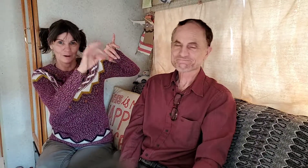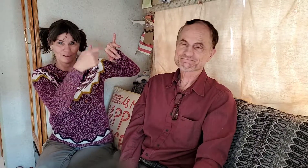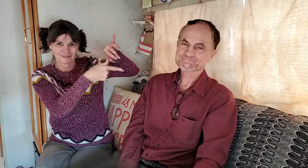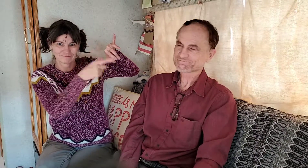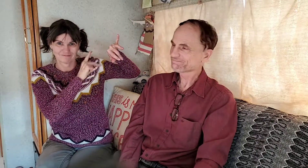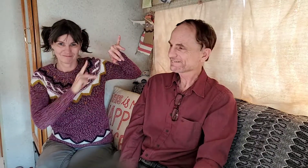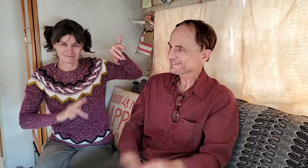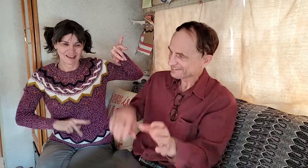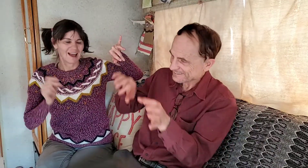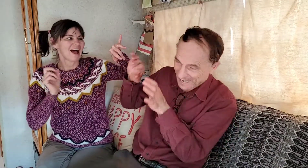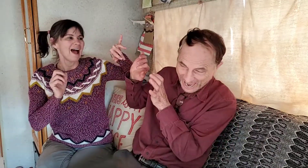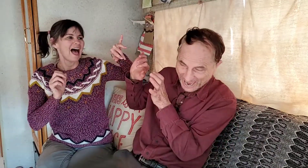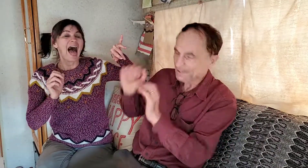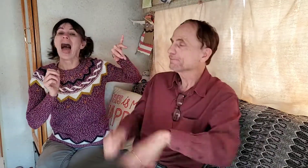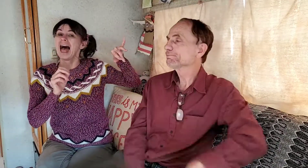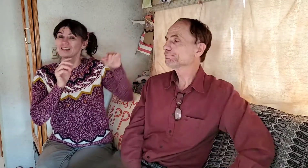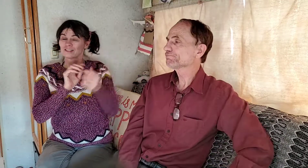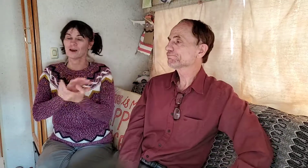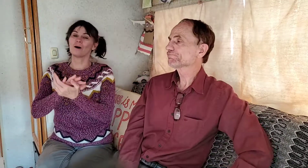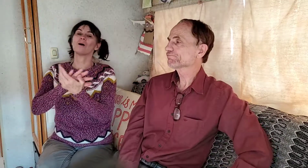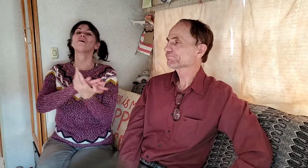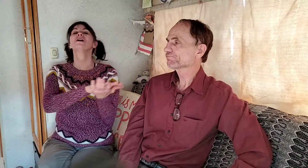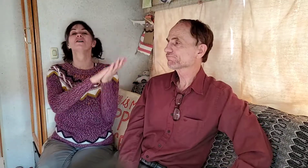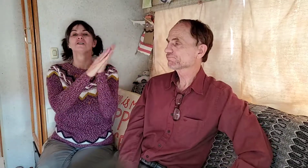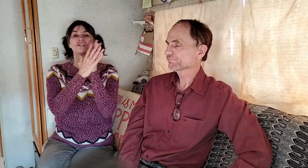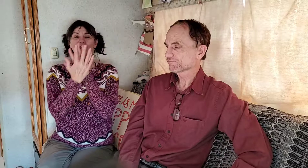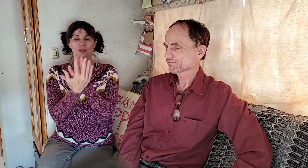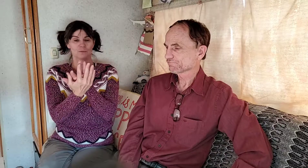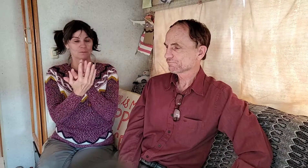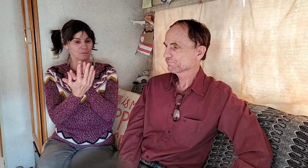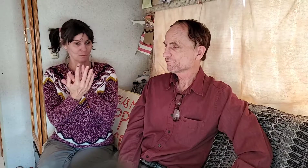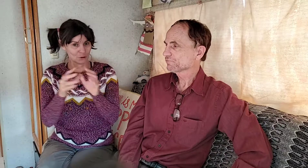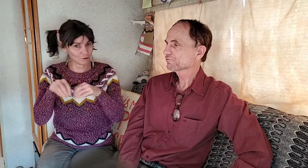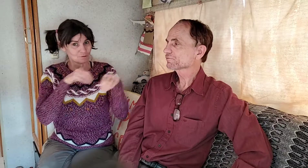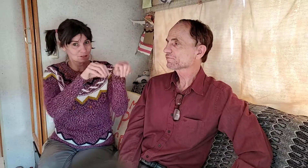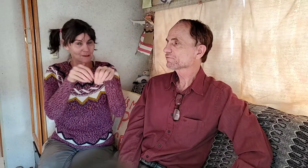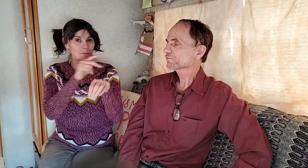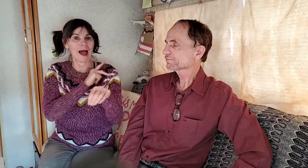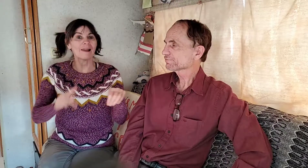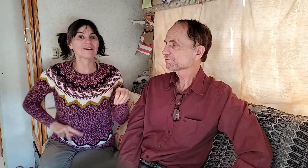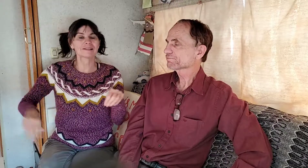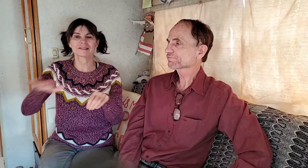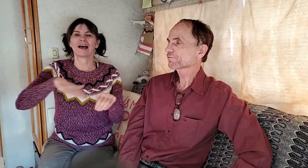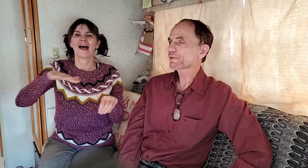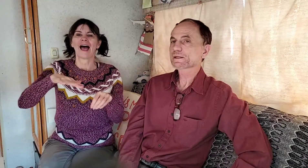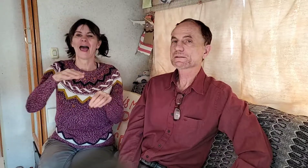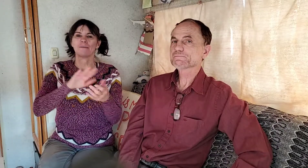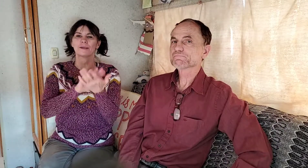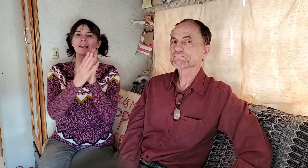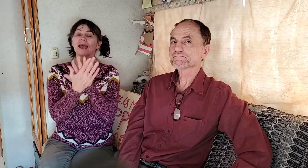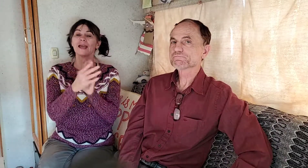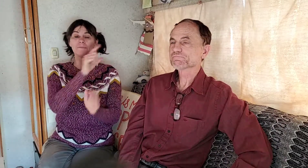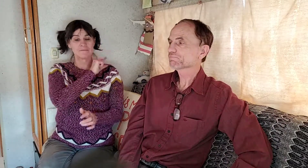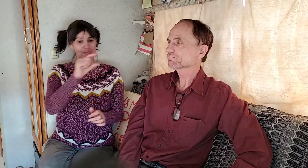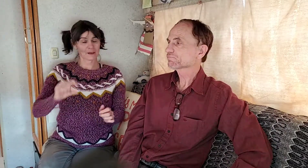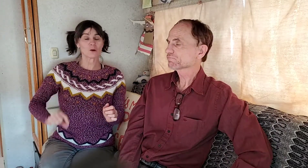curtain. And so she moved to the palace and became the